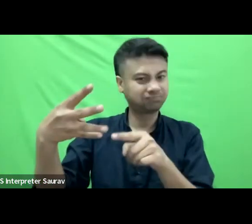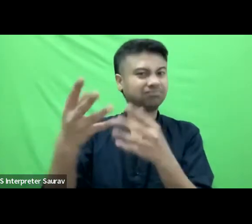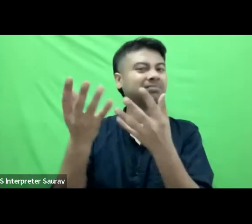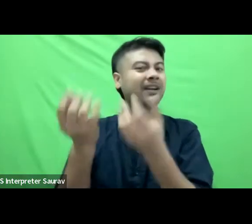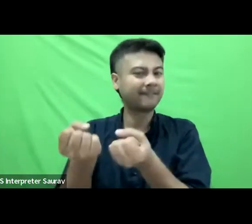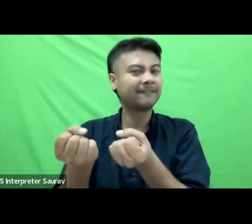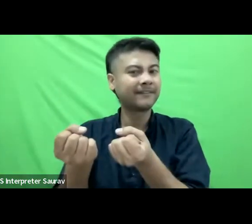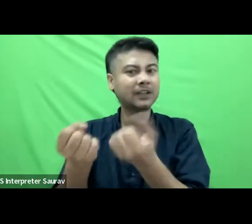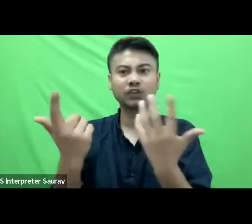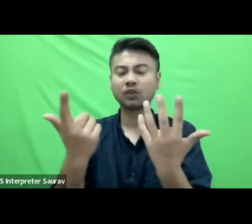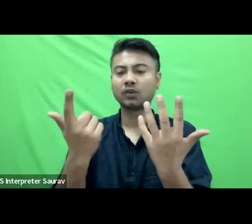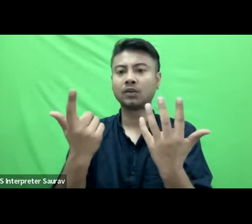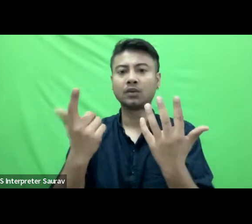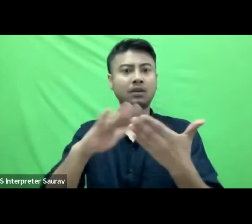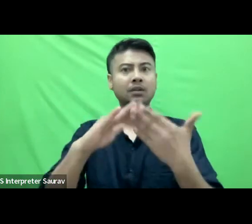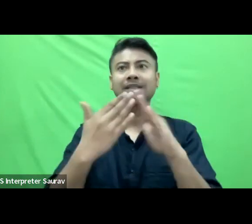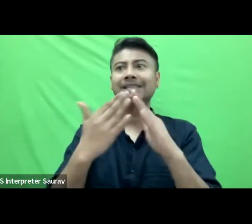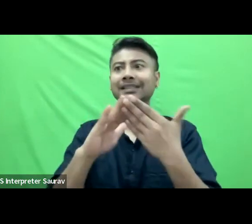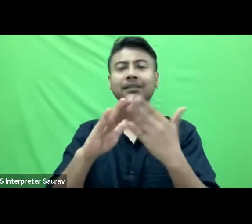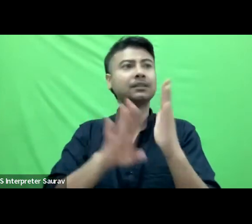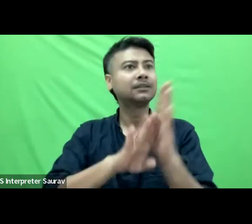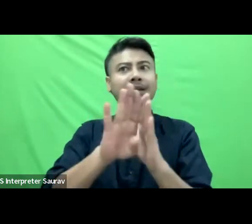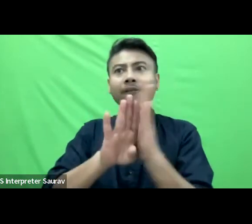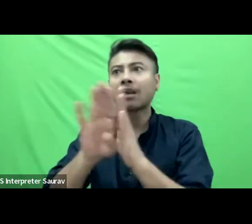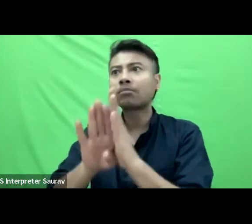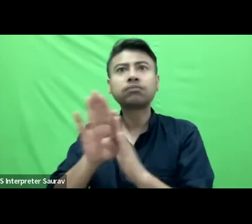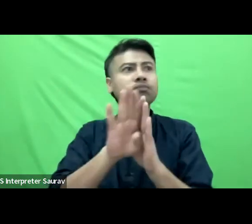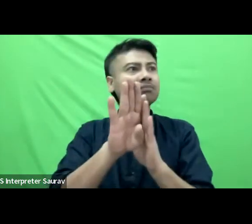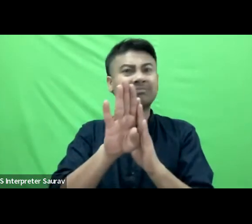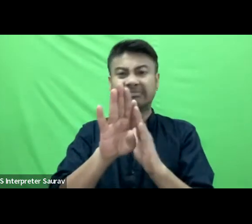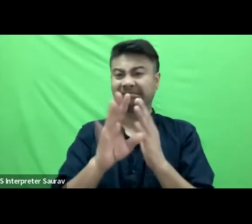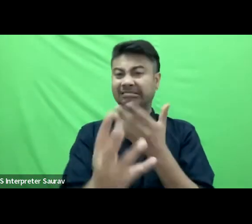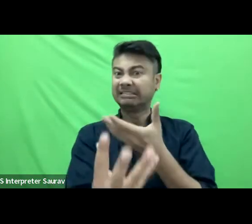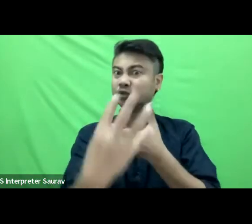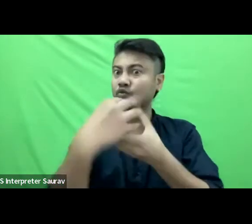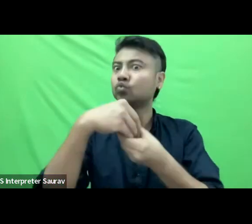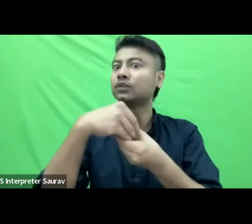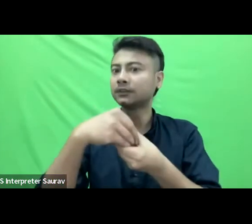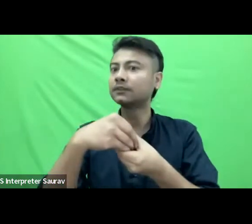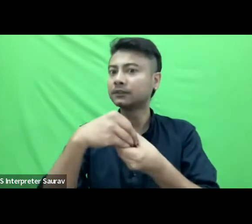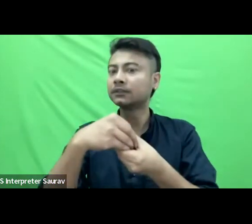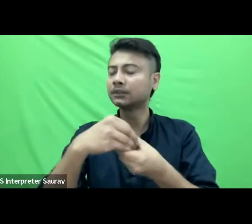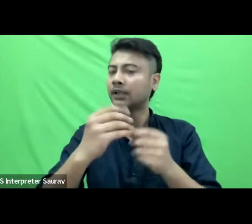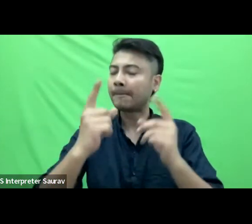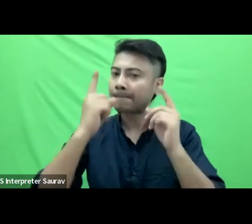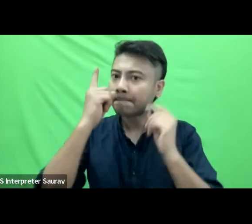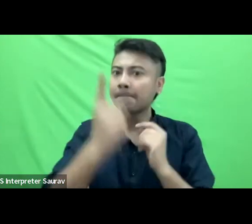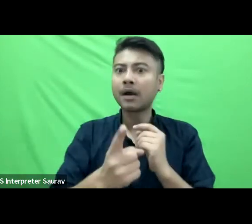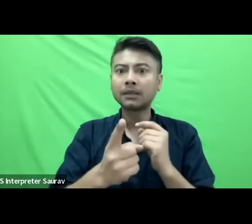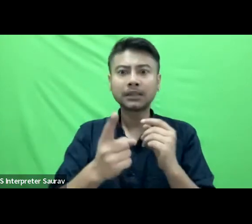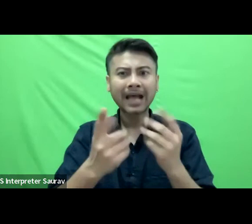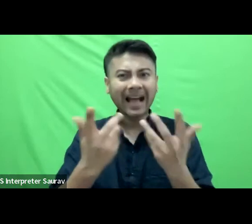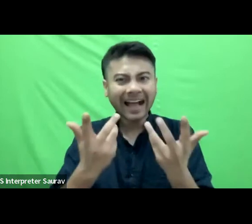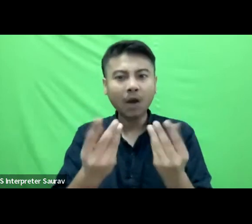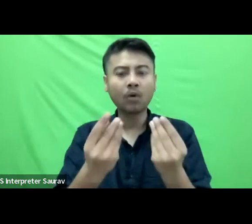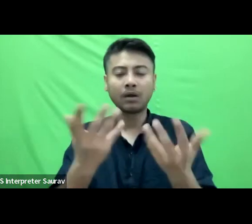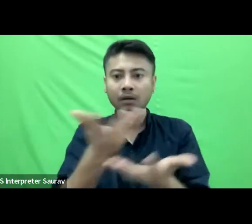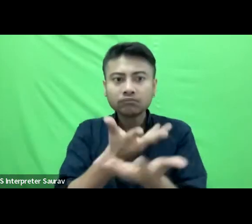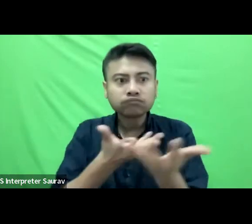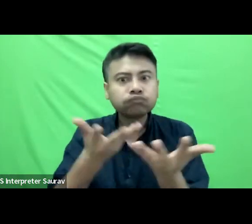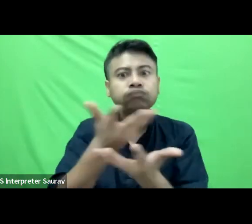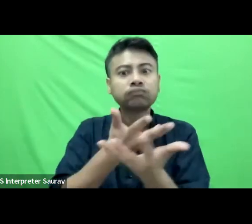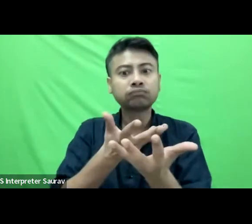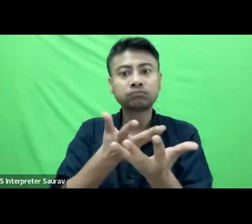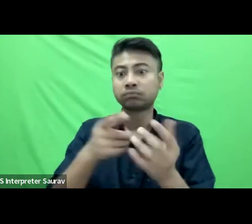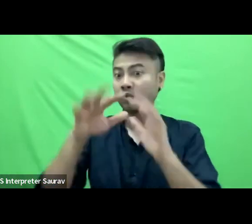of accessible urban development in fostering true inclusivity. As we know, the world continues to urbanize at quite